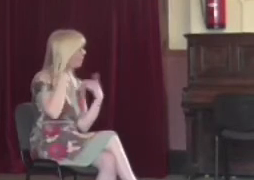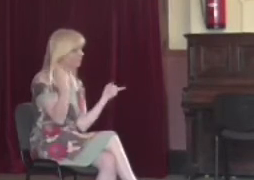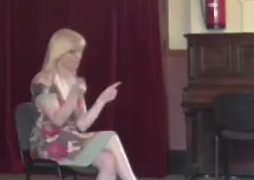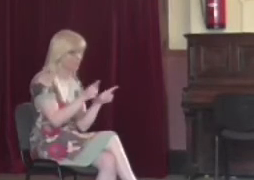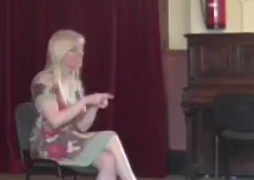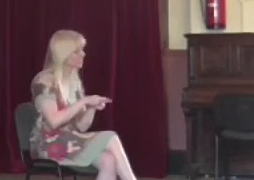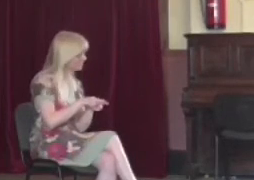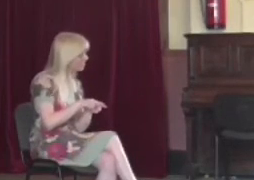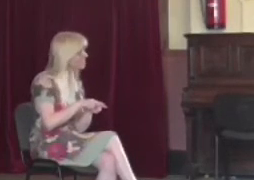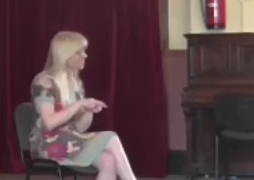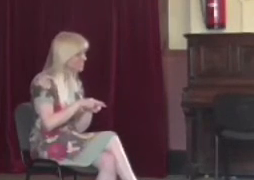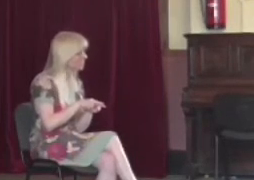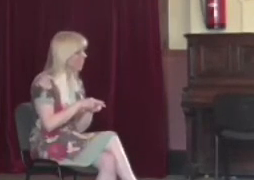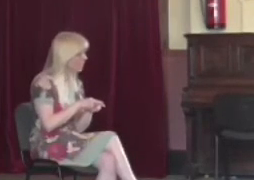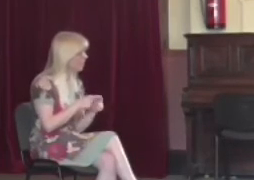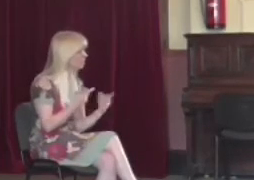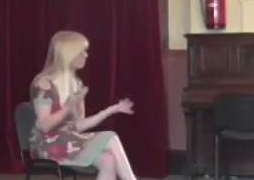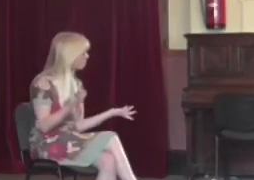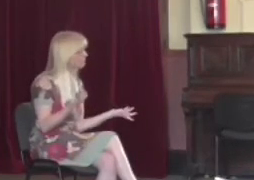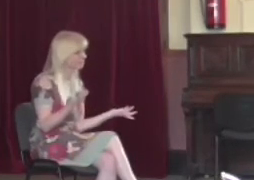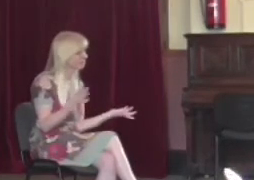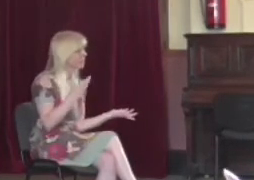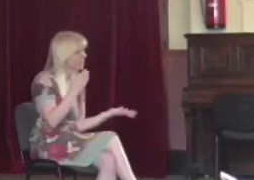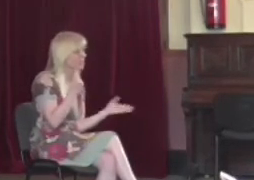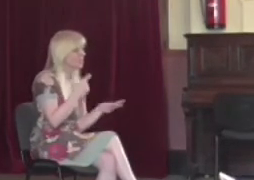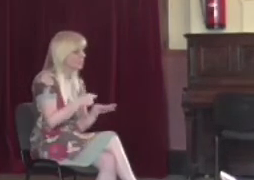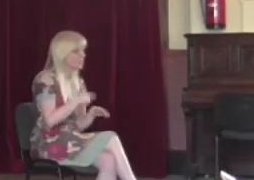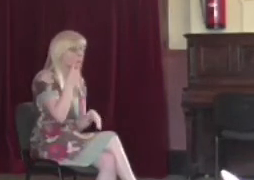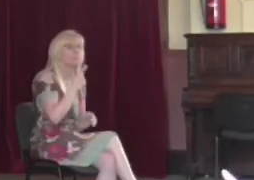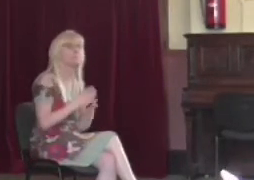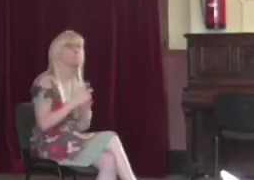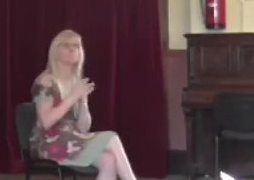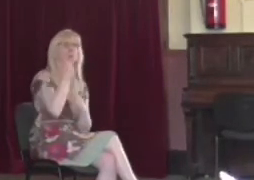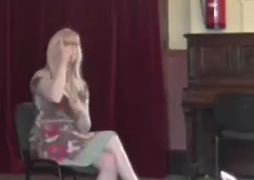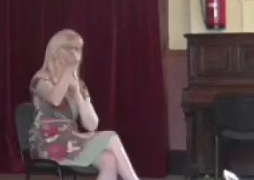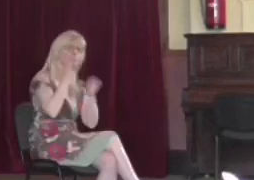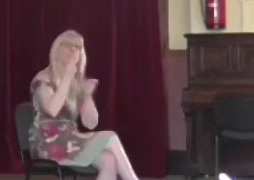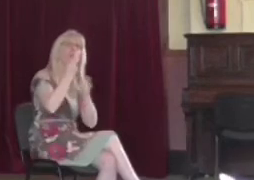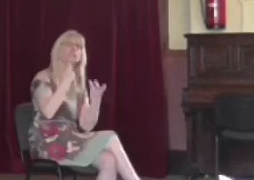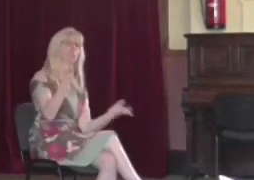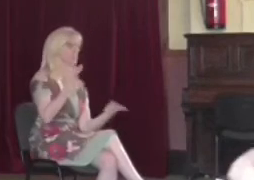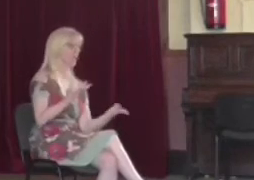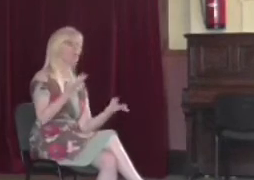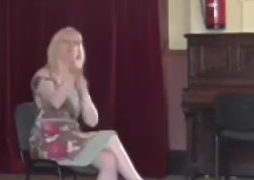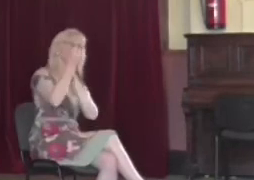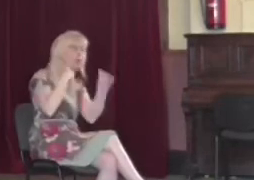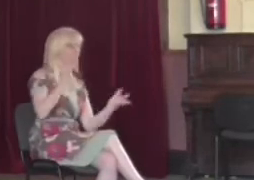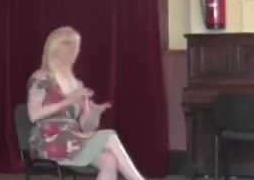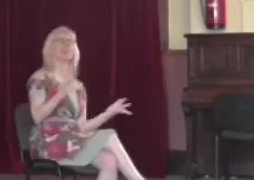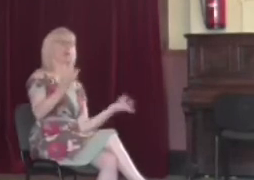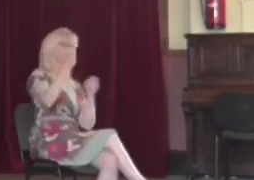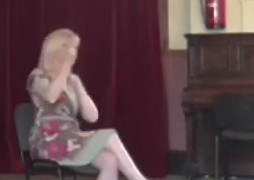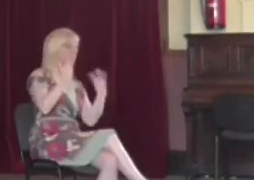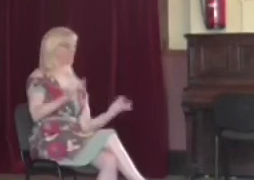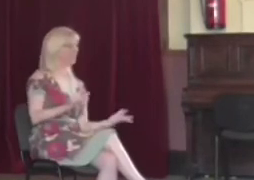or not. You know what? Come along. Because we're just finding out where our faith is. So I'll come to the next